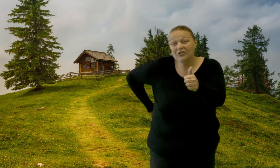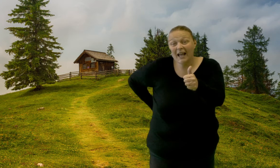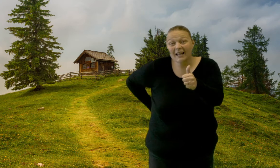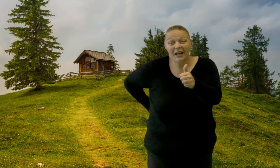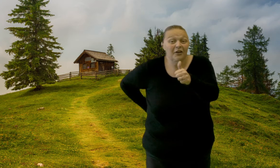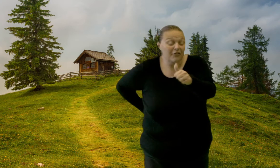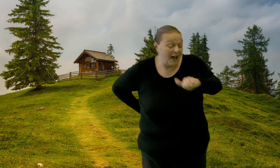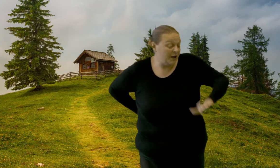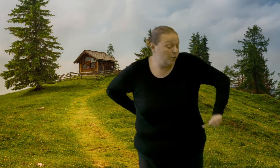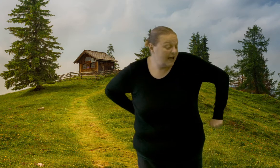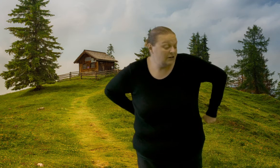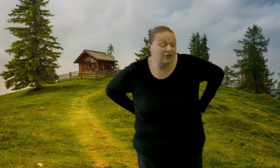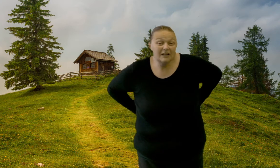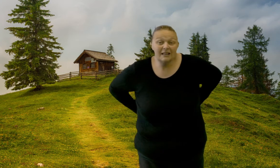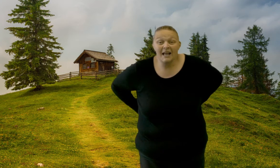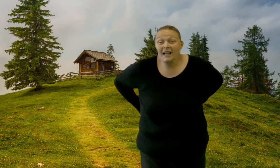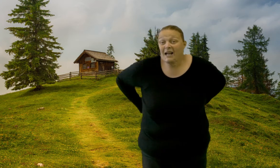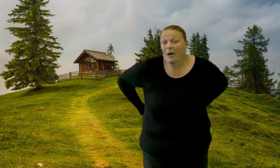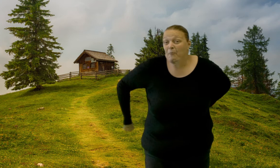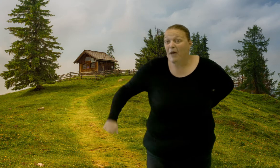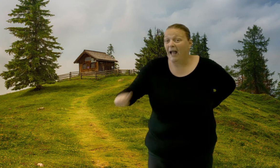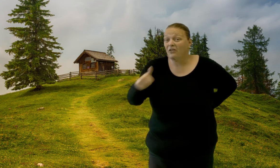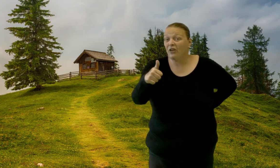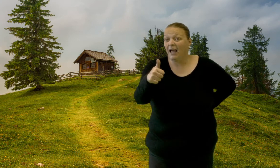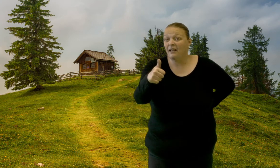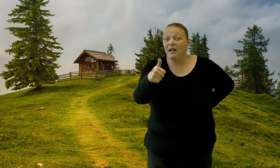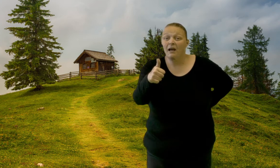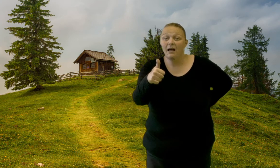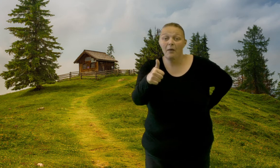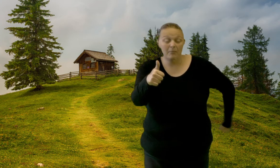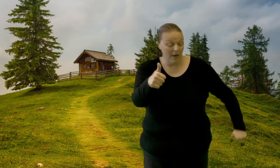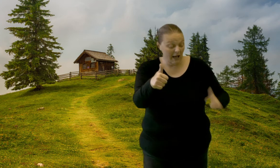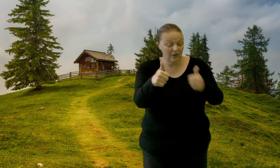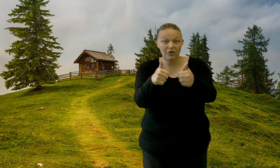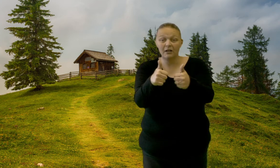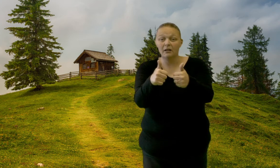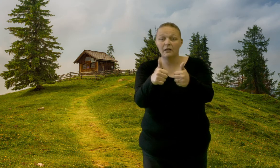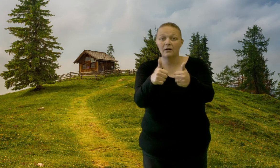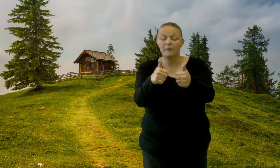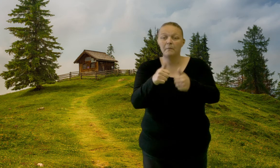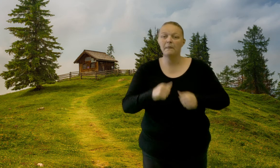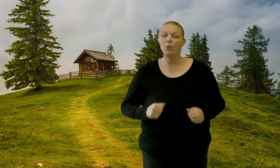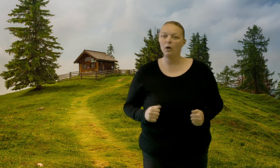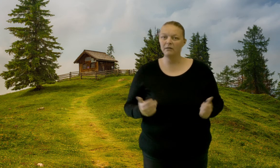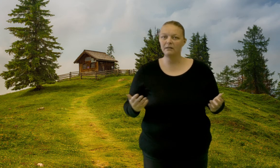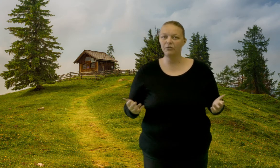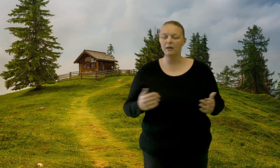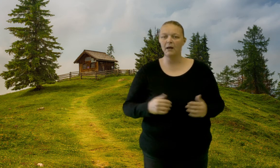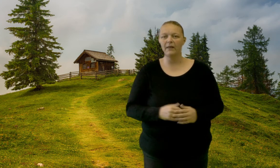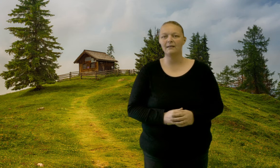Jack. Fly away, Jill. Come back, Jack. Come back, Jill. What was different about that time